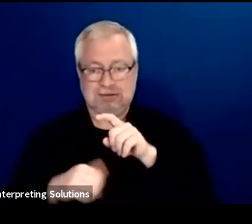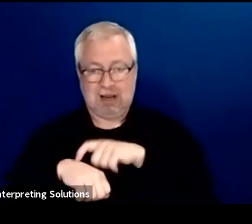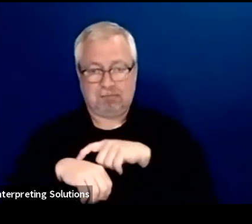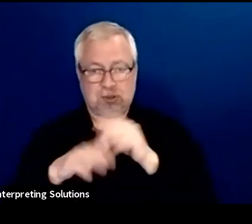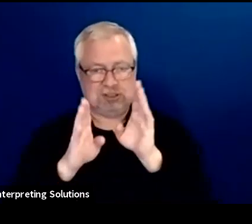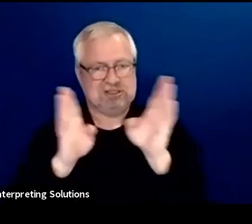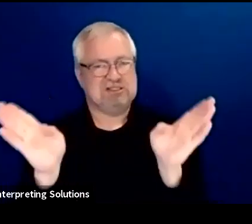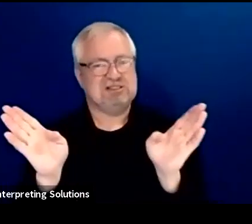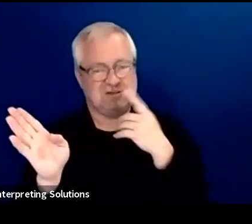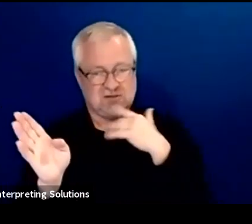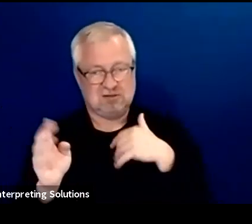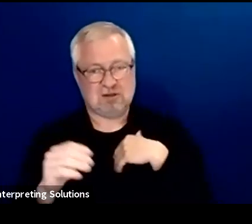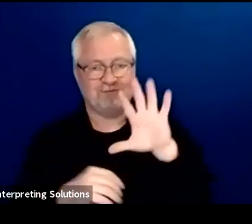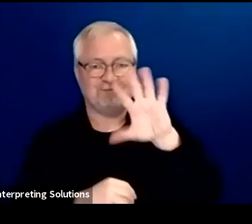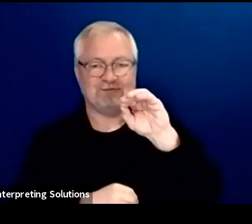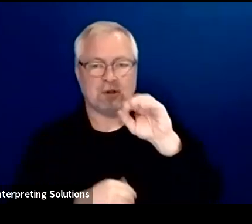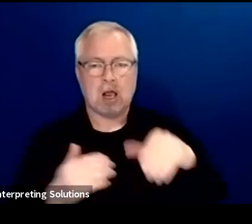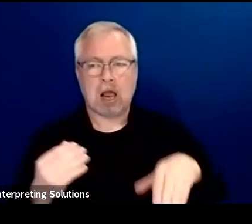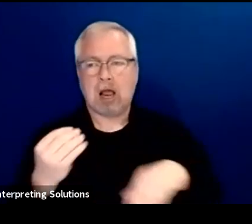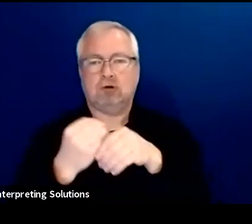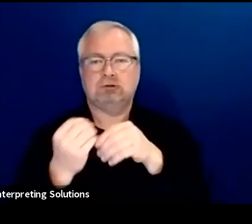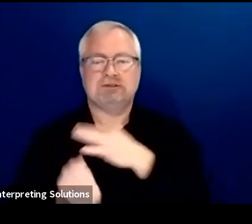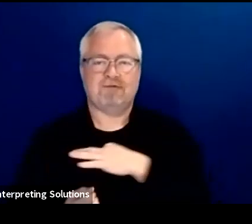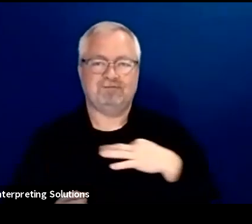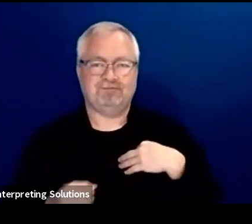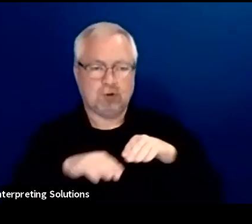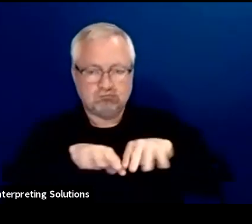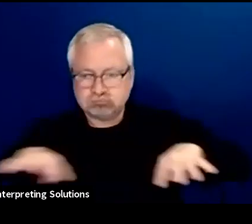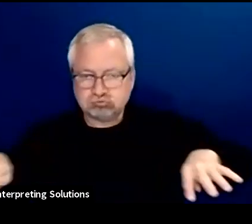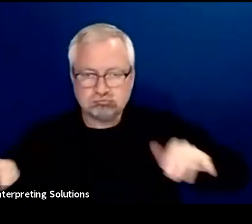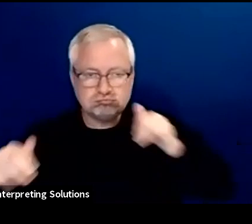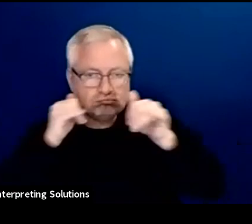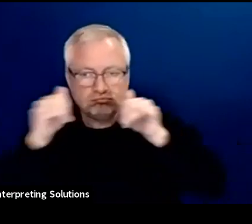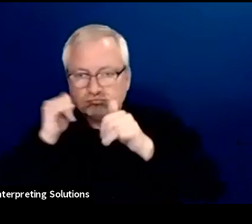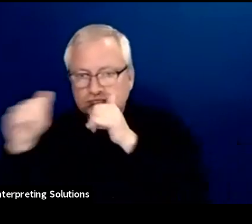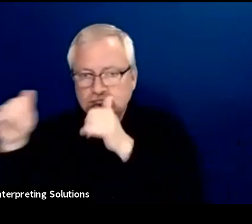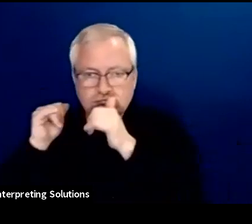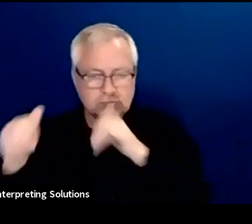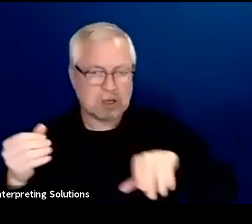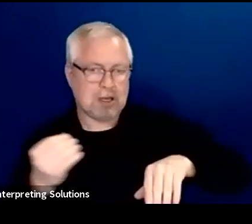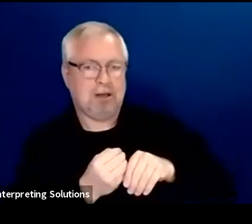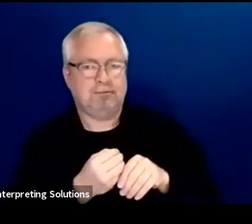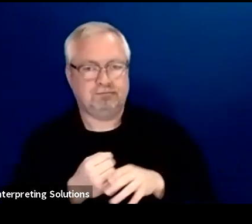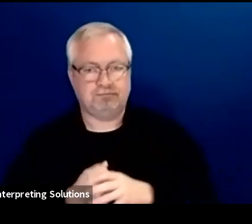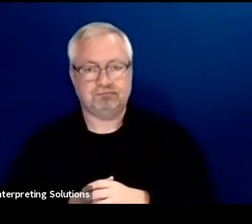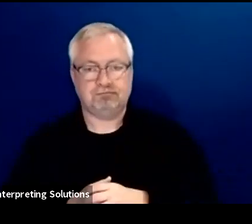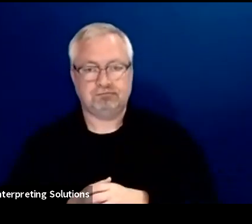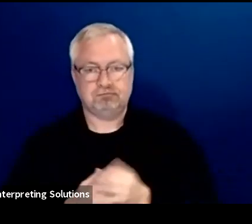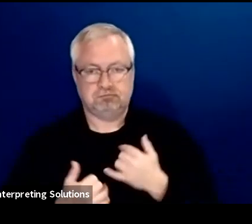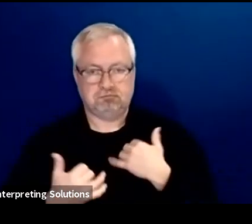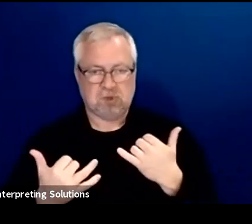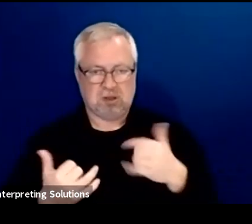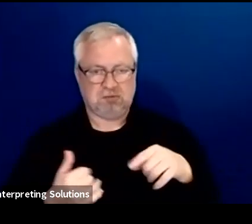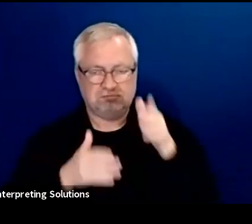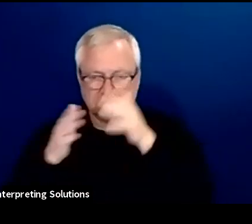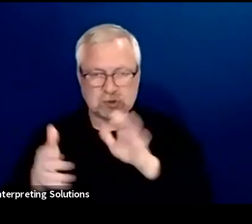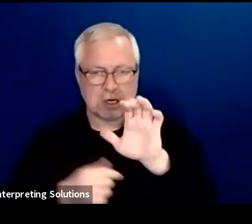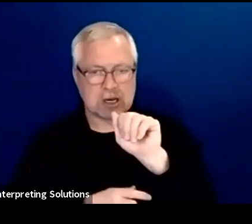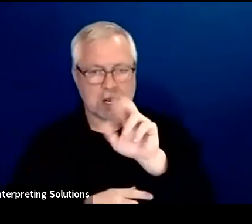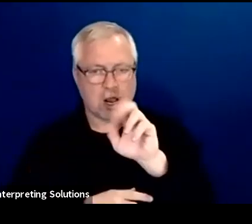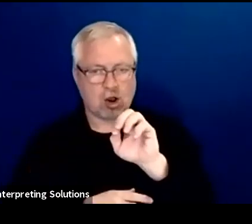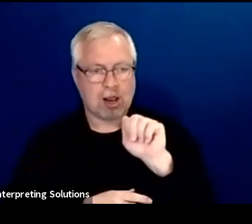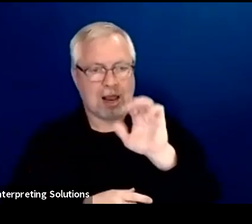manage calls, and a big area of focus for us now is how do we implement these provisions of the CARES Act, this new federal guidance that we've gotten,